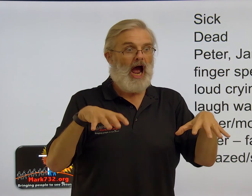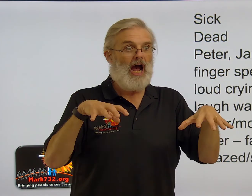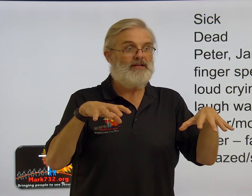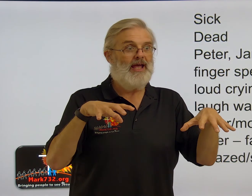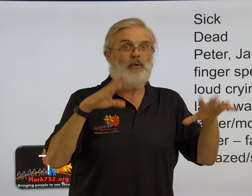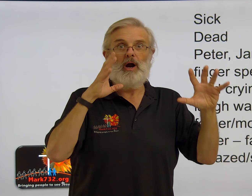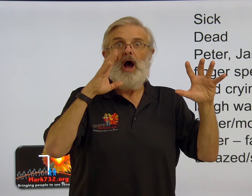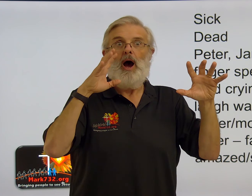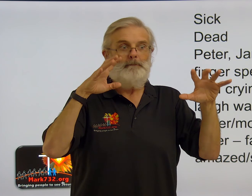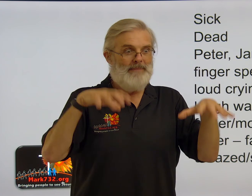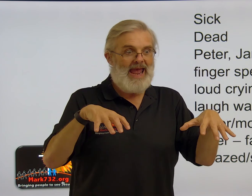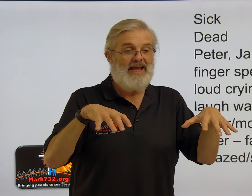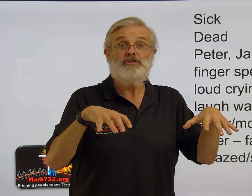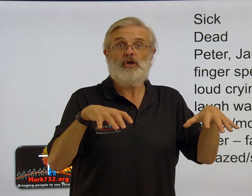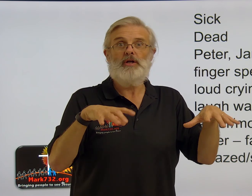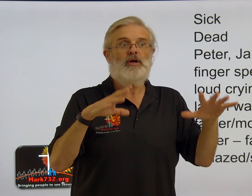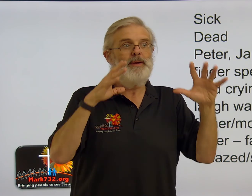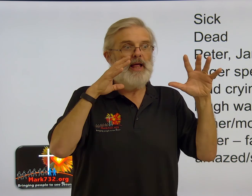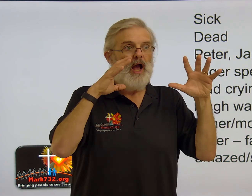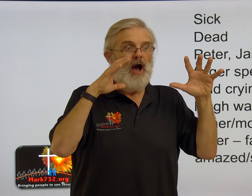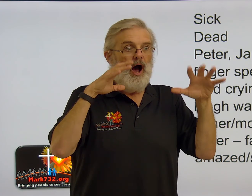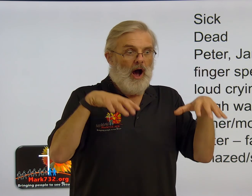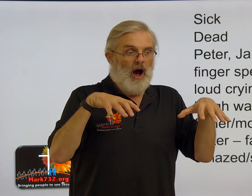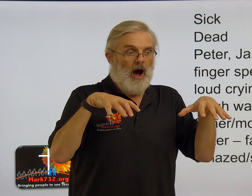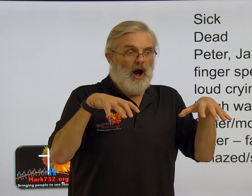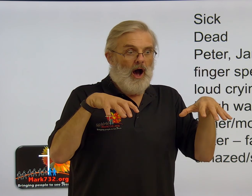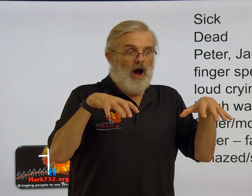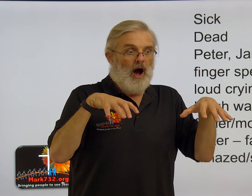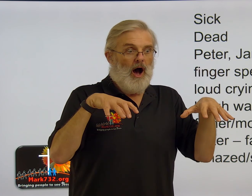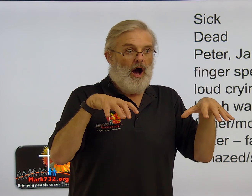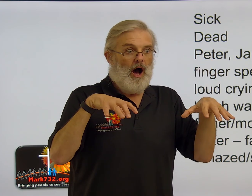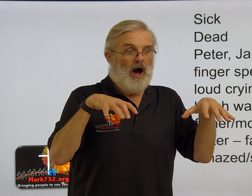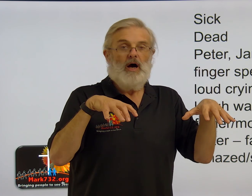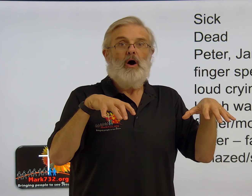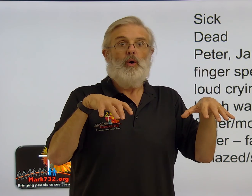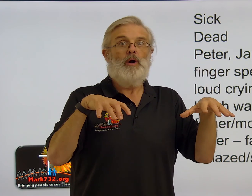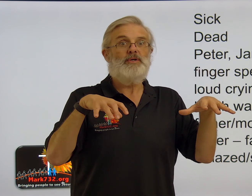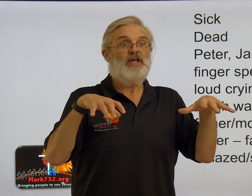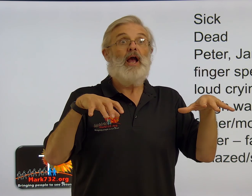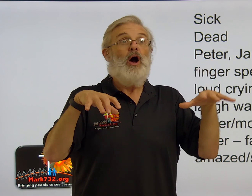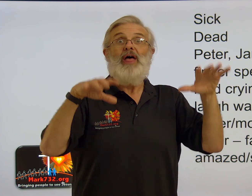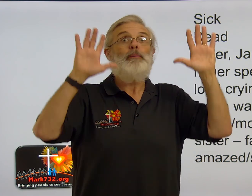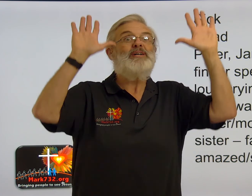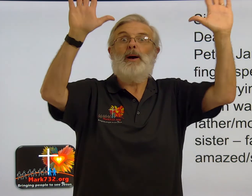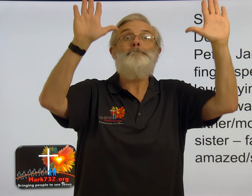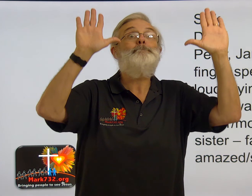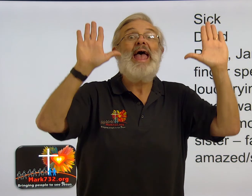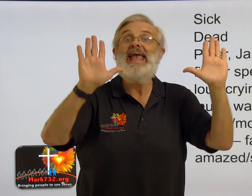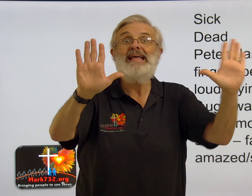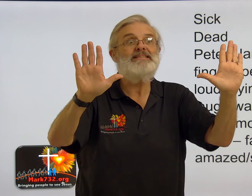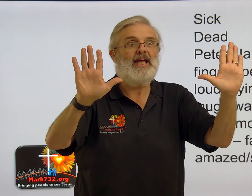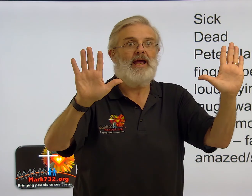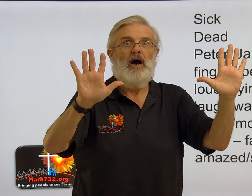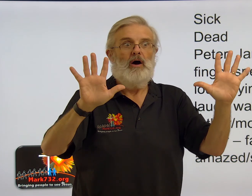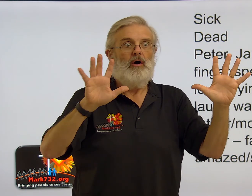They were amazed. So it could be like, oh, or it was like, that was amazing. Oh, that